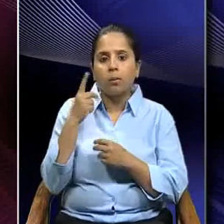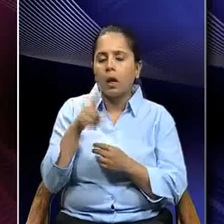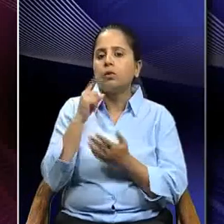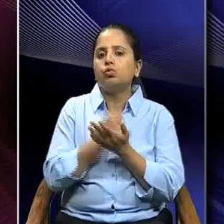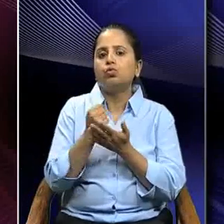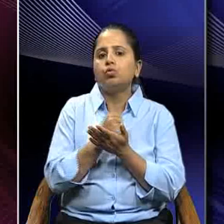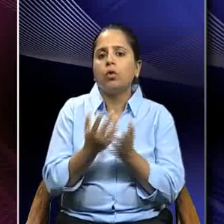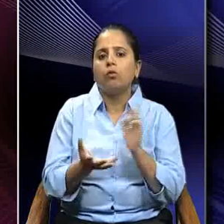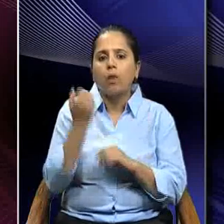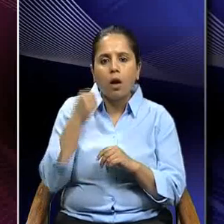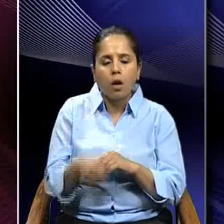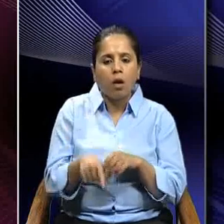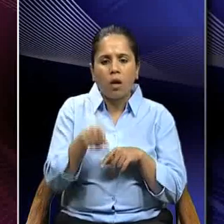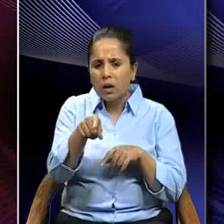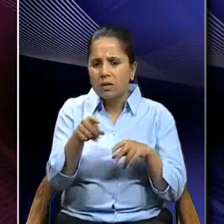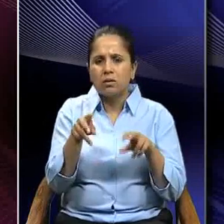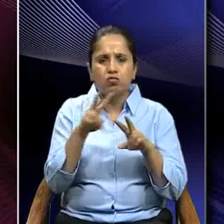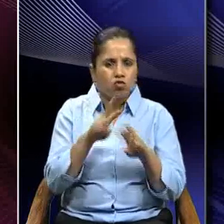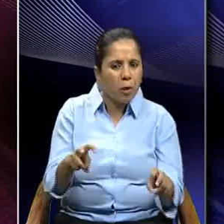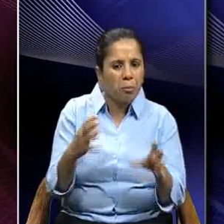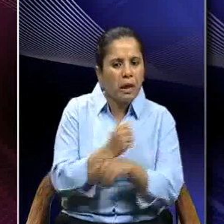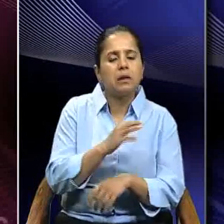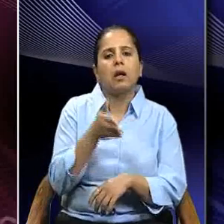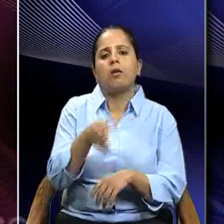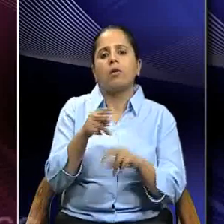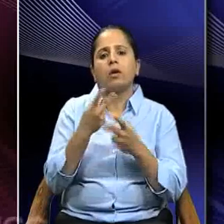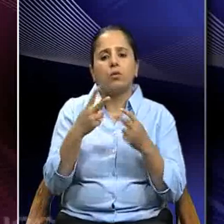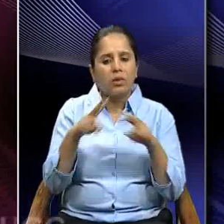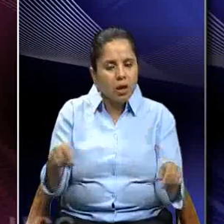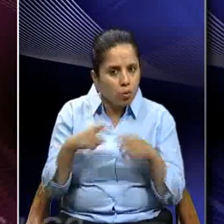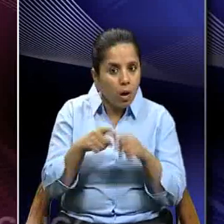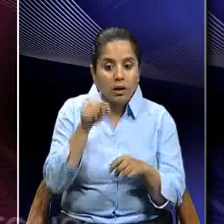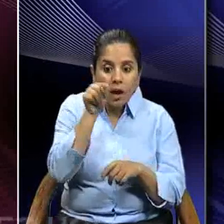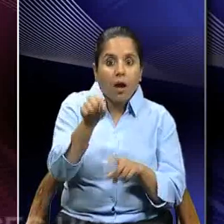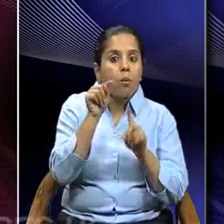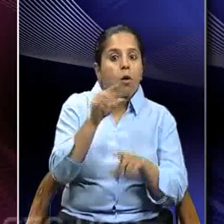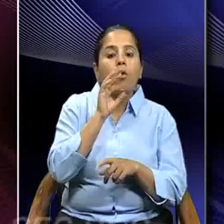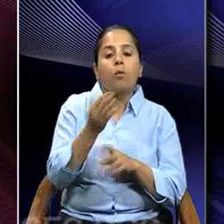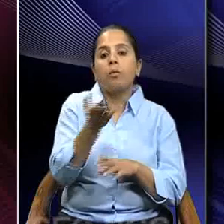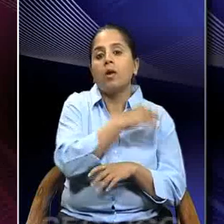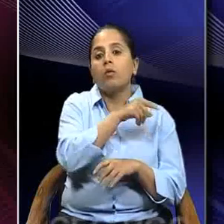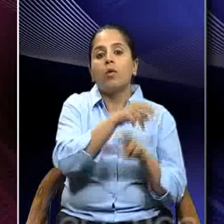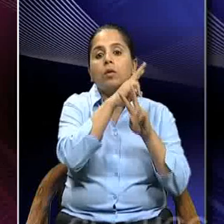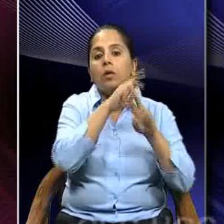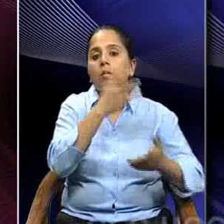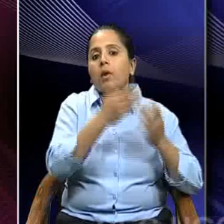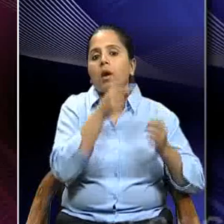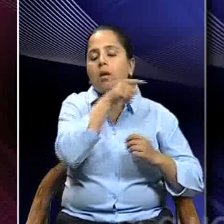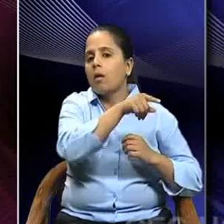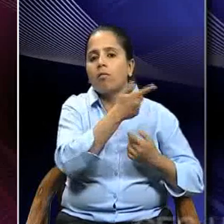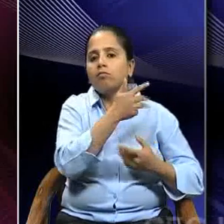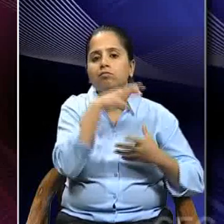find a research gap, the research question, that this is the point where the previous researchers could not delve